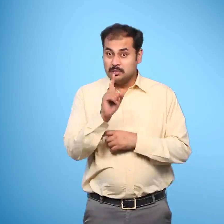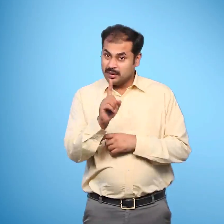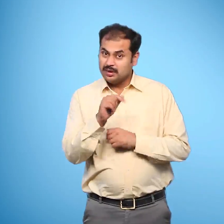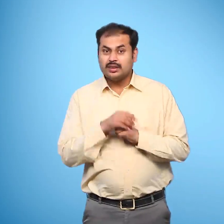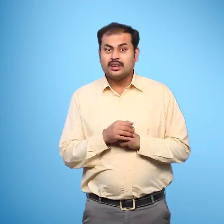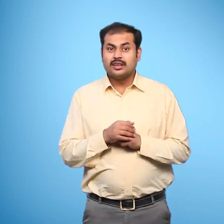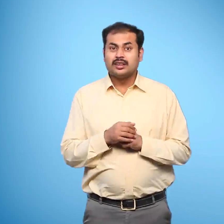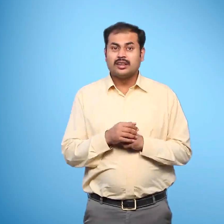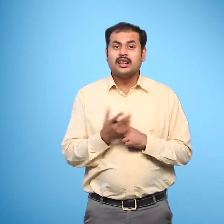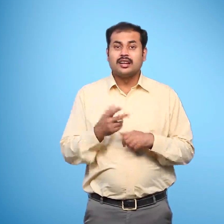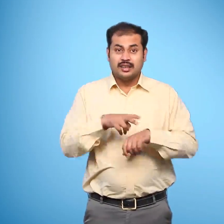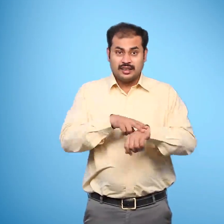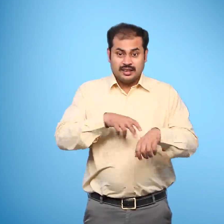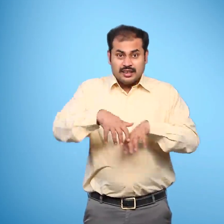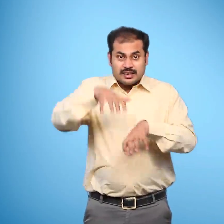But the tiger lost the game.